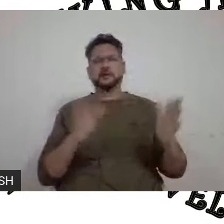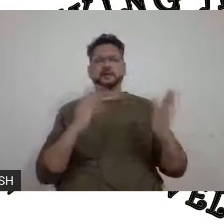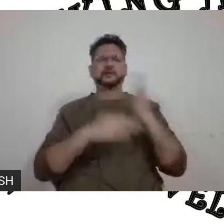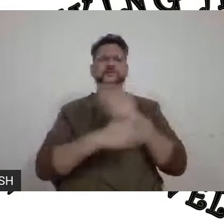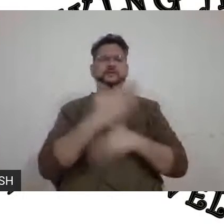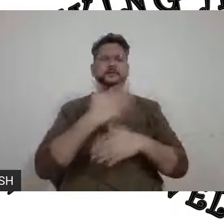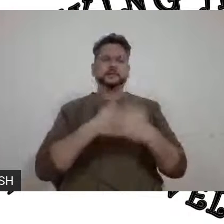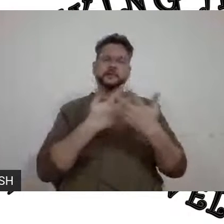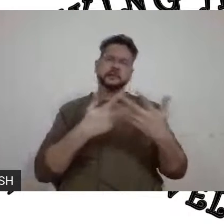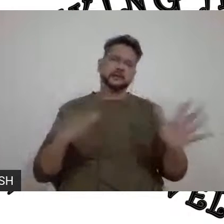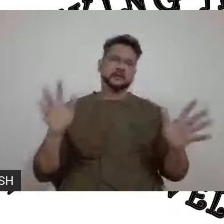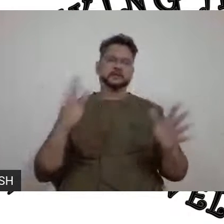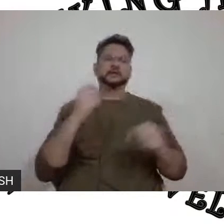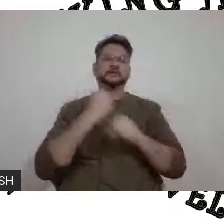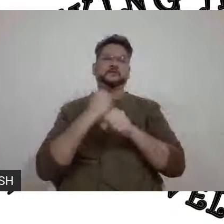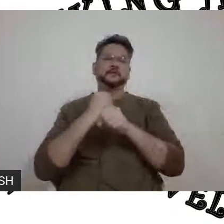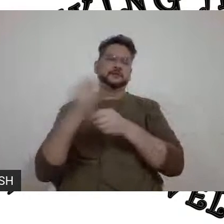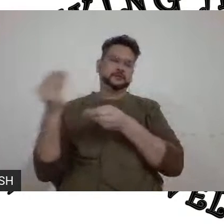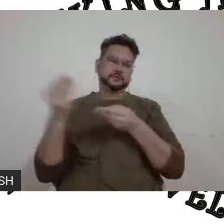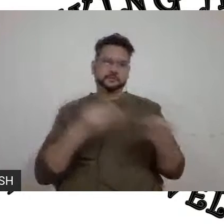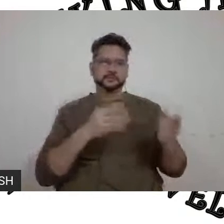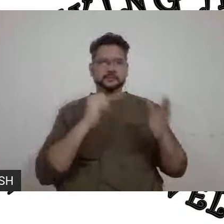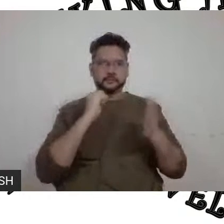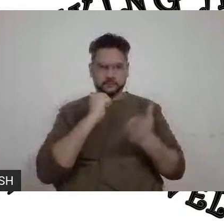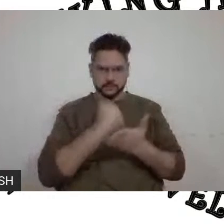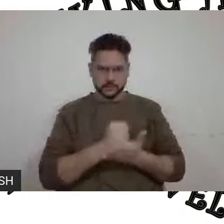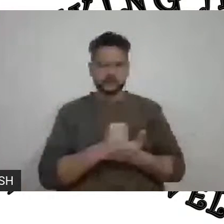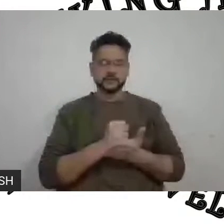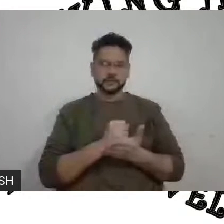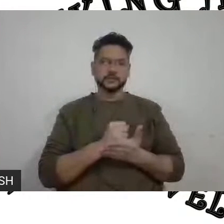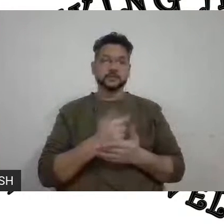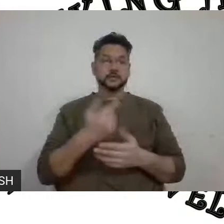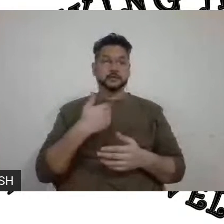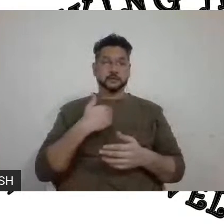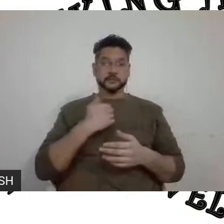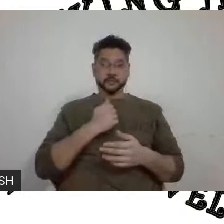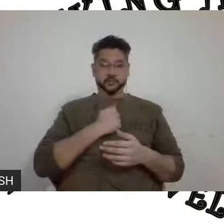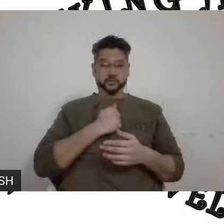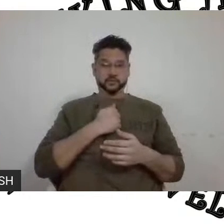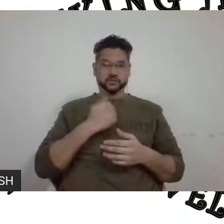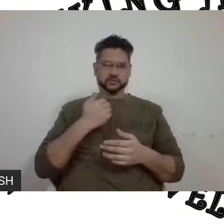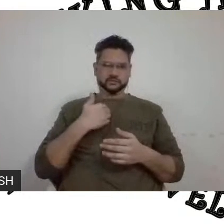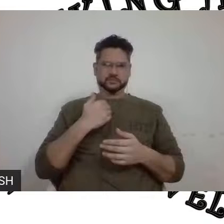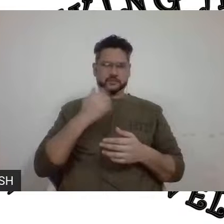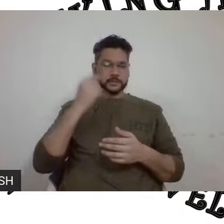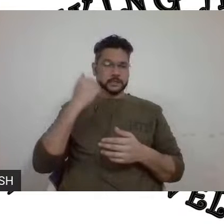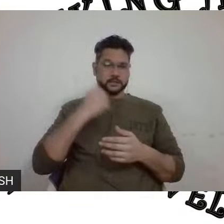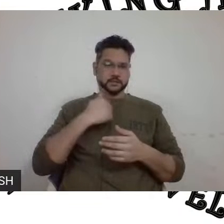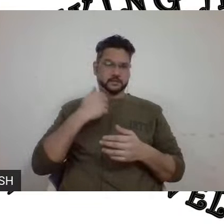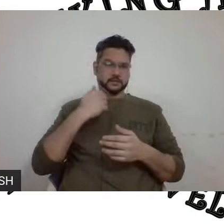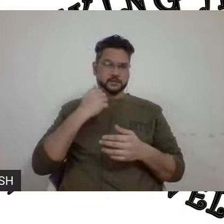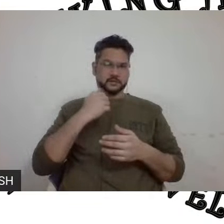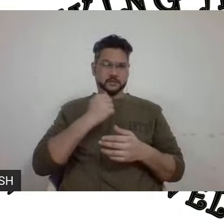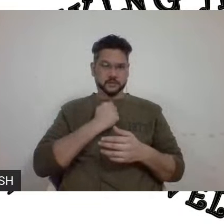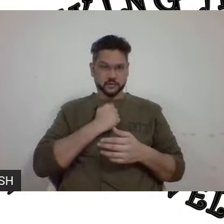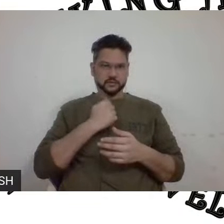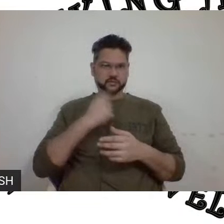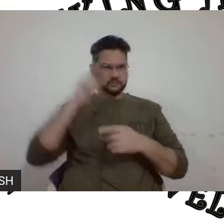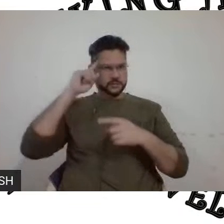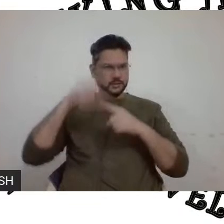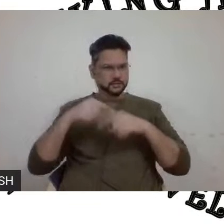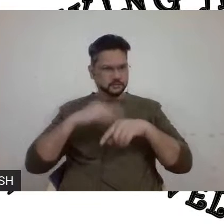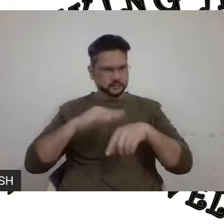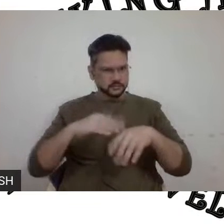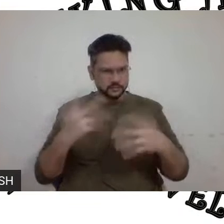understanding goes, since in terms of avenues which exist for persons with disabilities in the